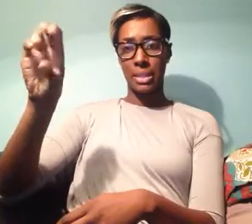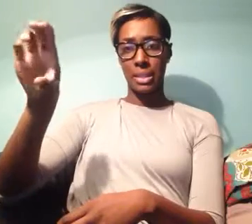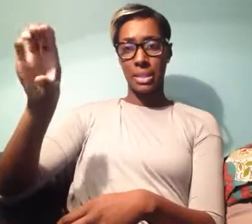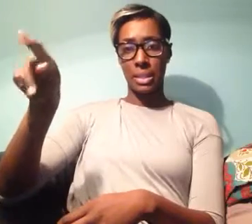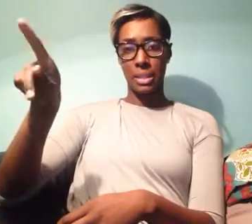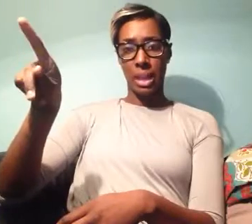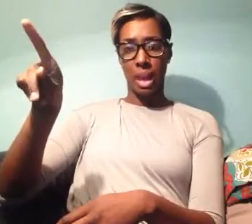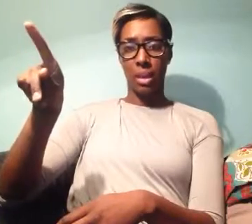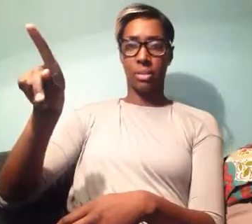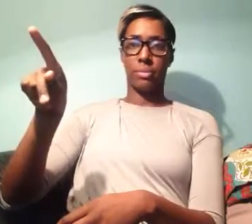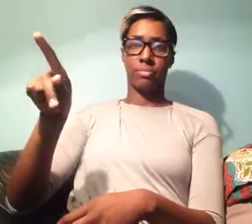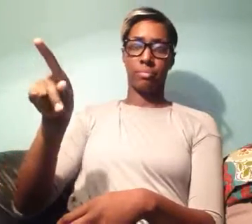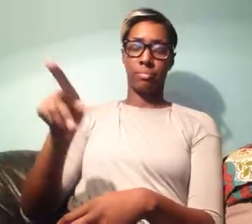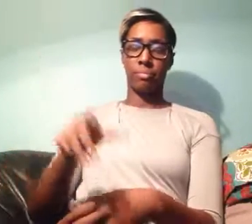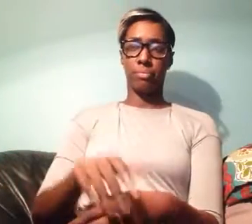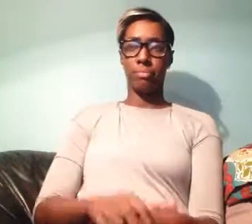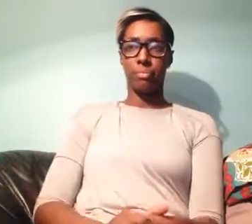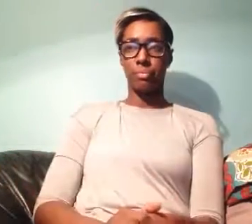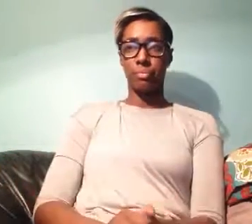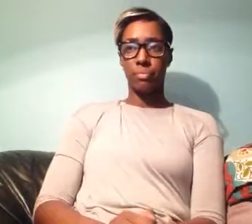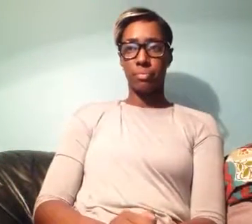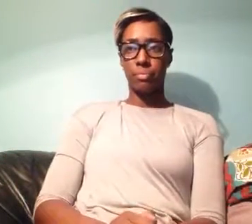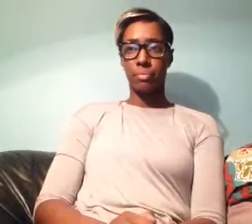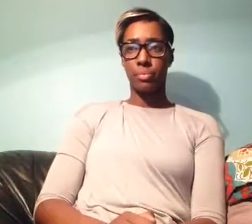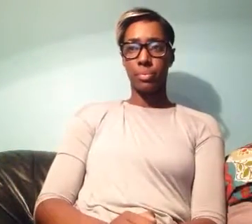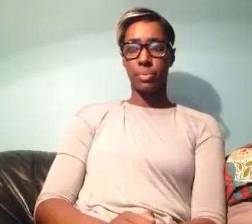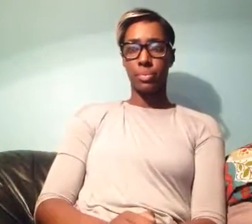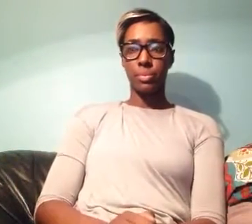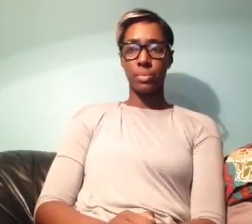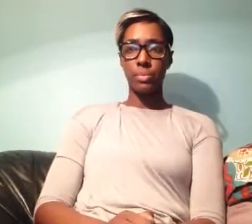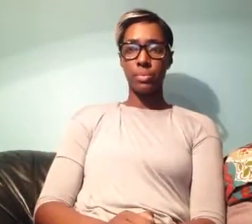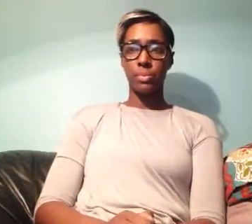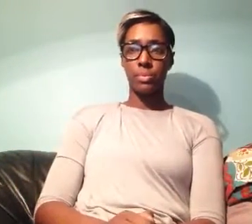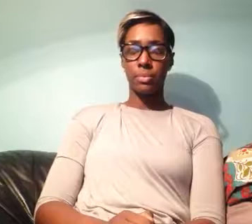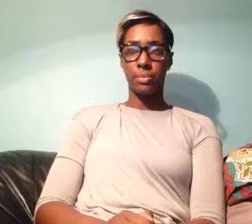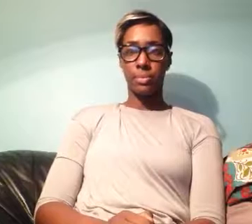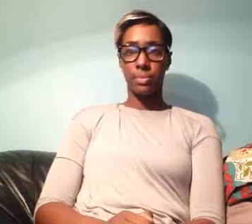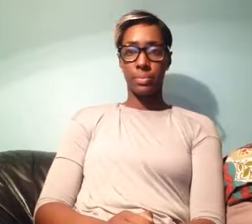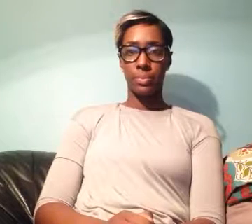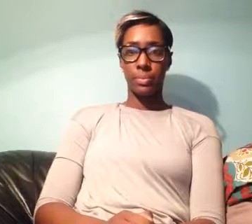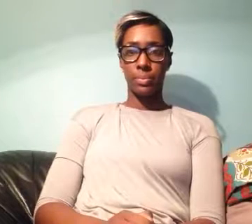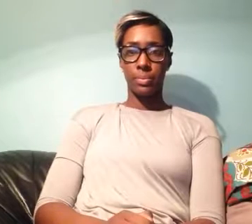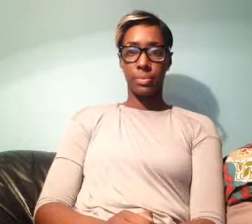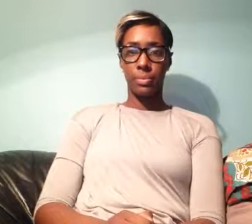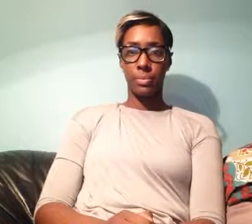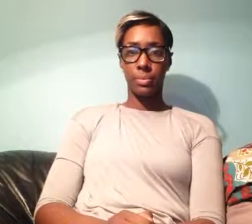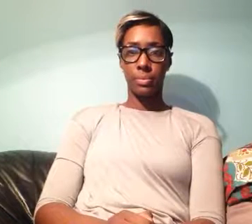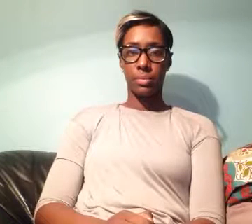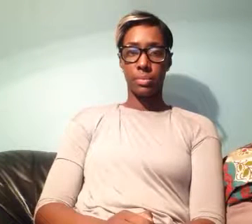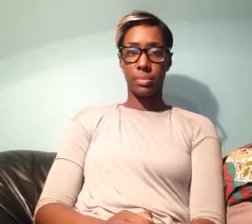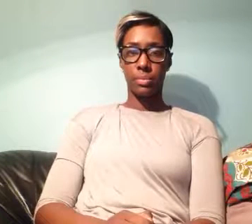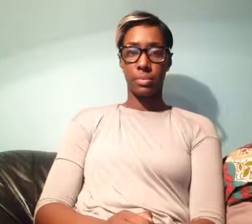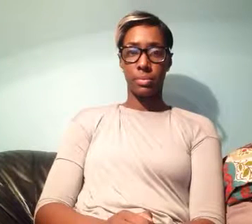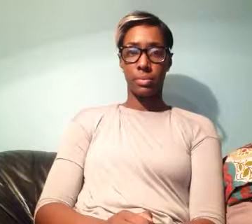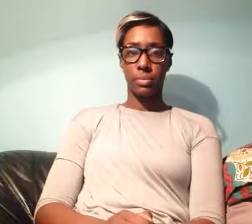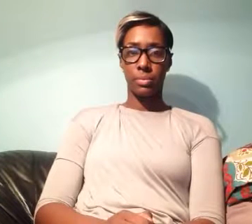When my mother was 13, Grandpa died, and so Grandma took over and went to work and